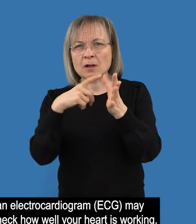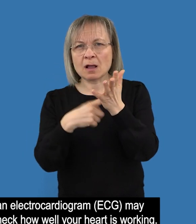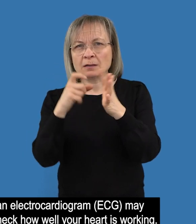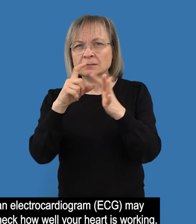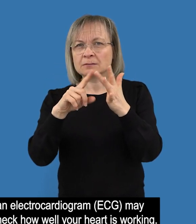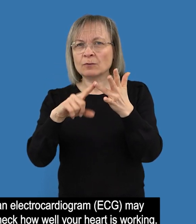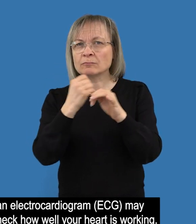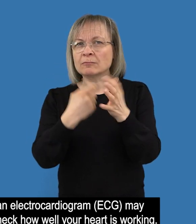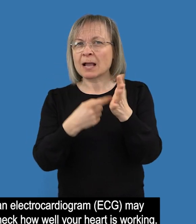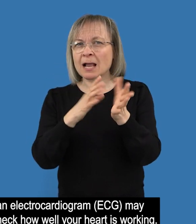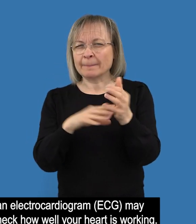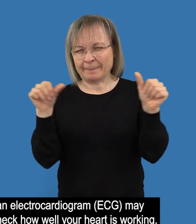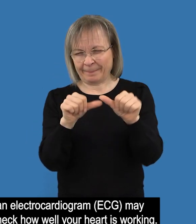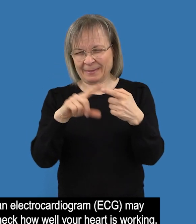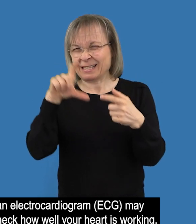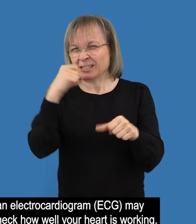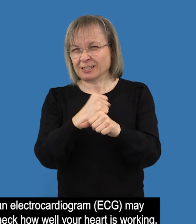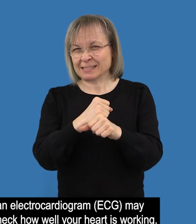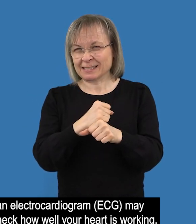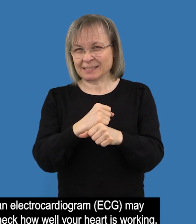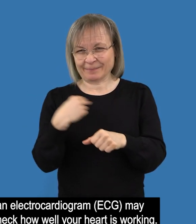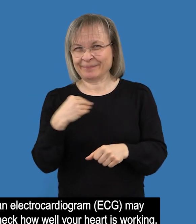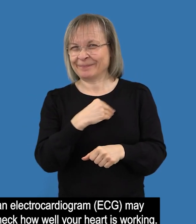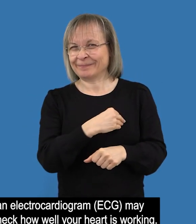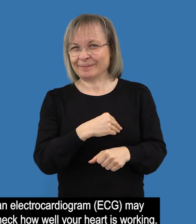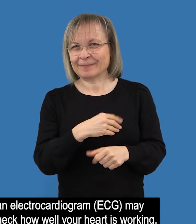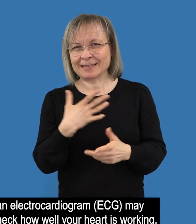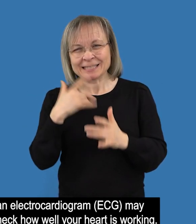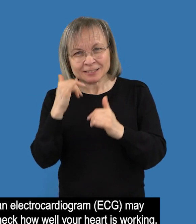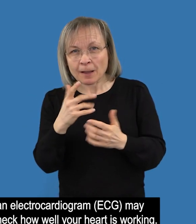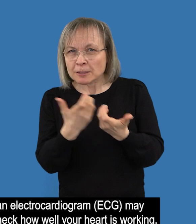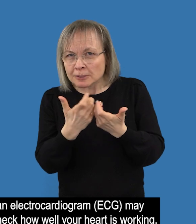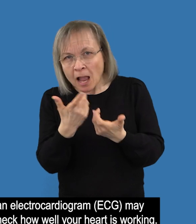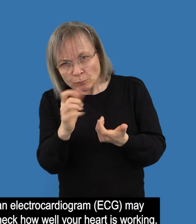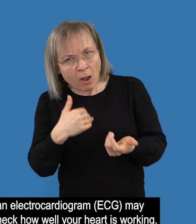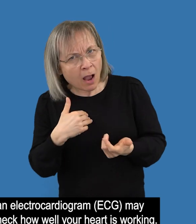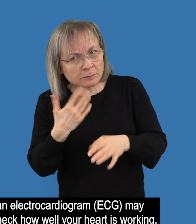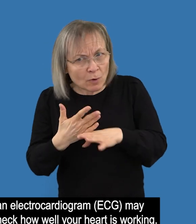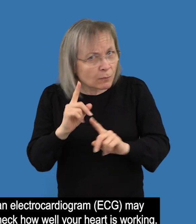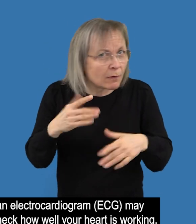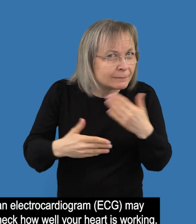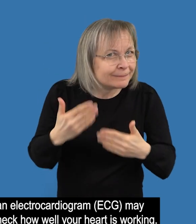Sometimes an electrocardiogram, ECG, may be needed to check how well your heart is working.